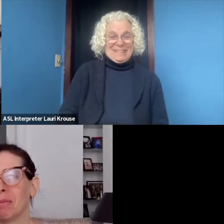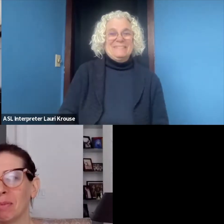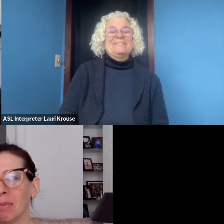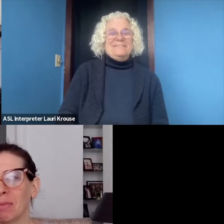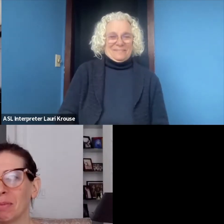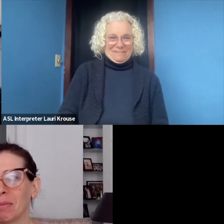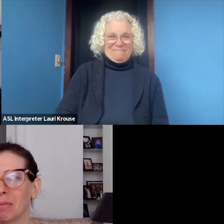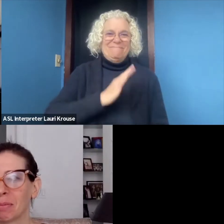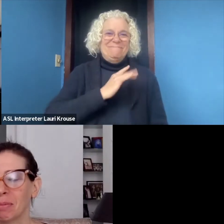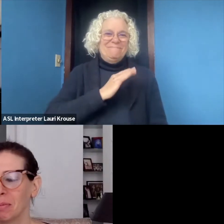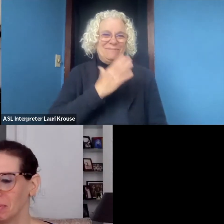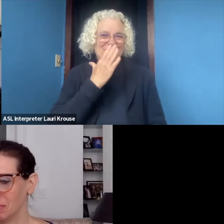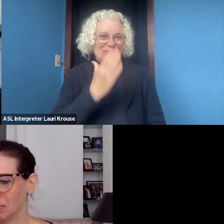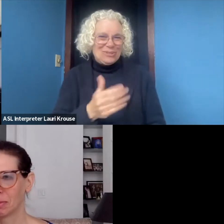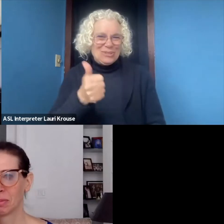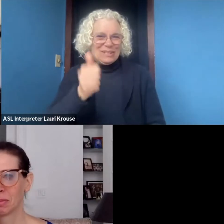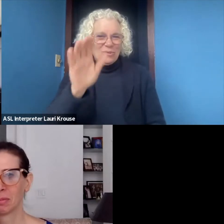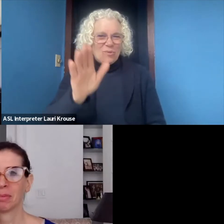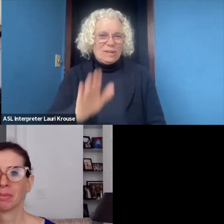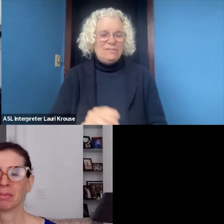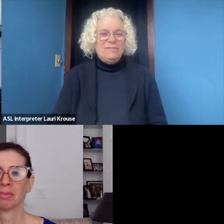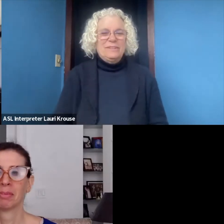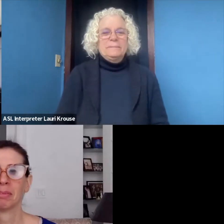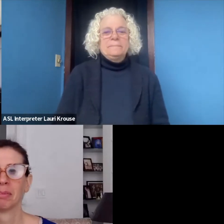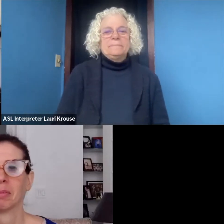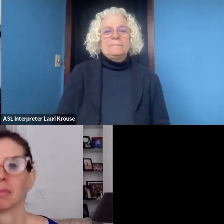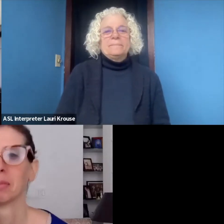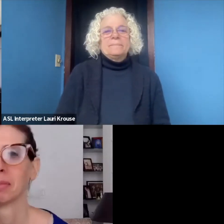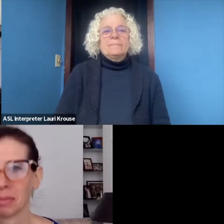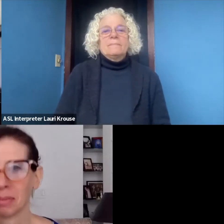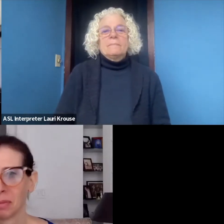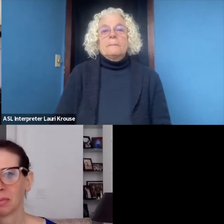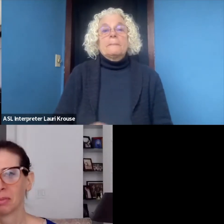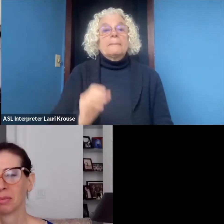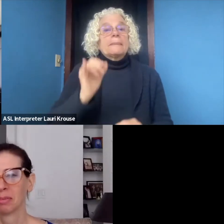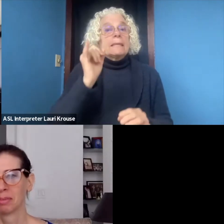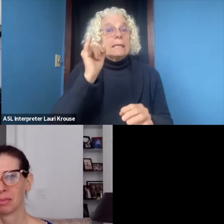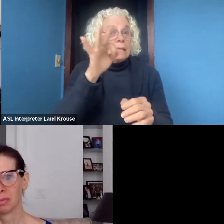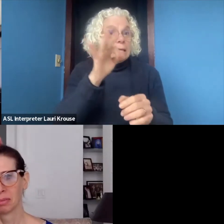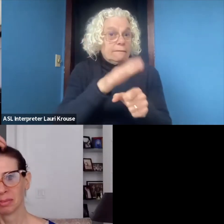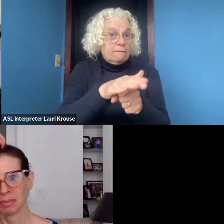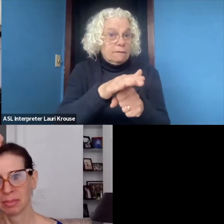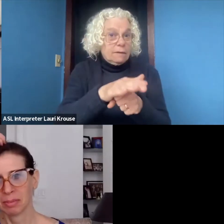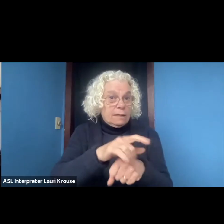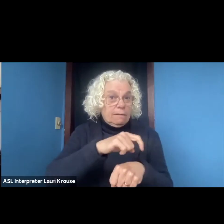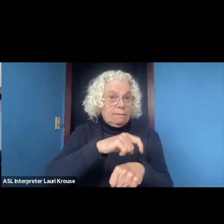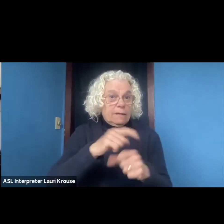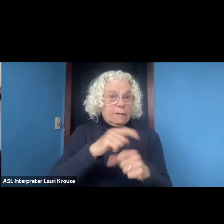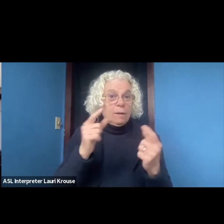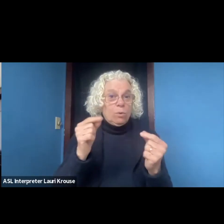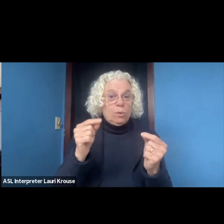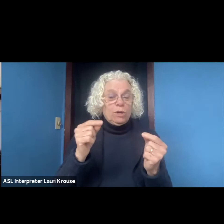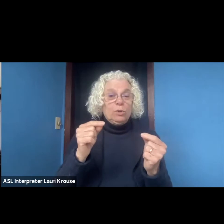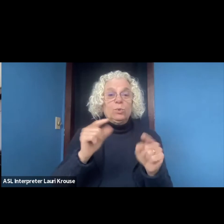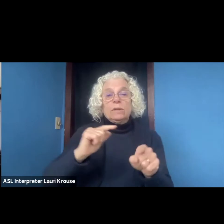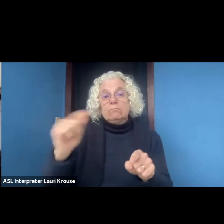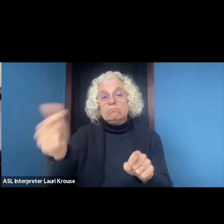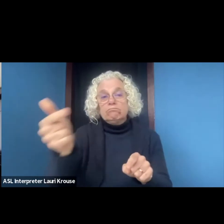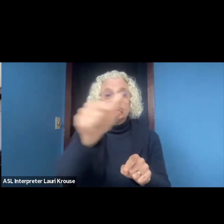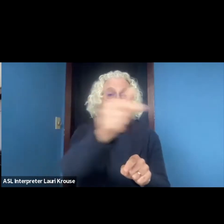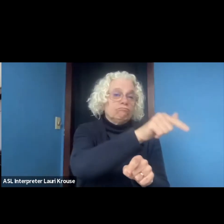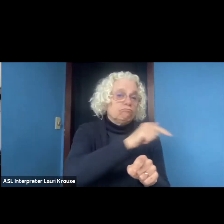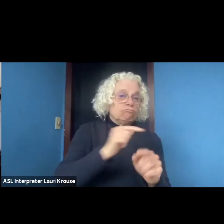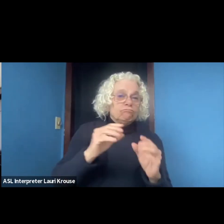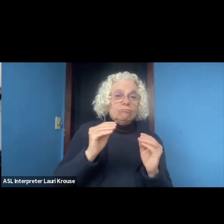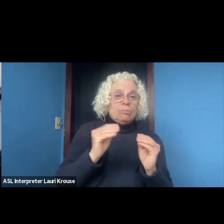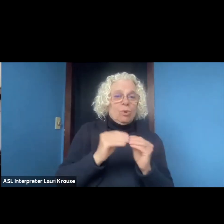Excellent. Thank you. So if we had more time, I would love to welcome more volunteers, but we